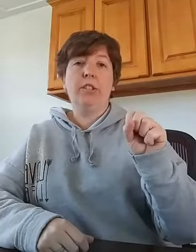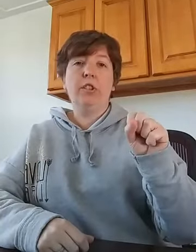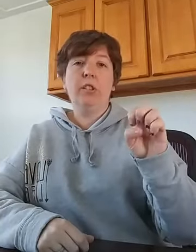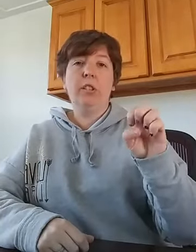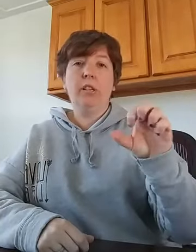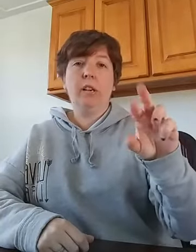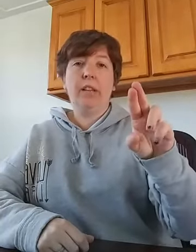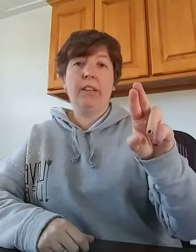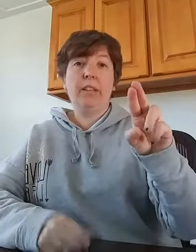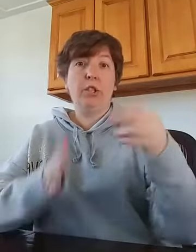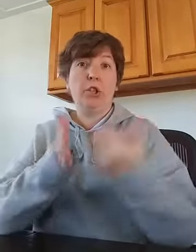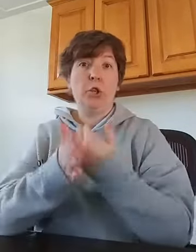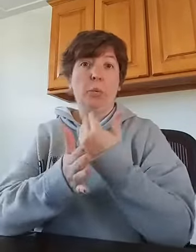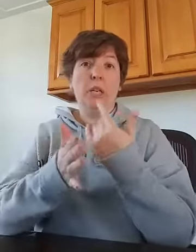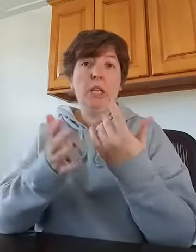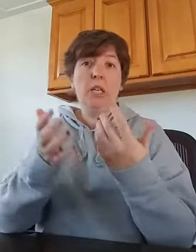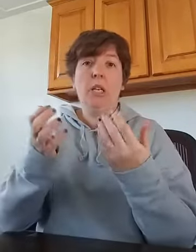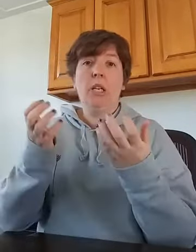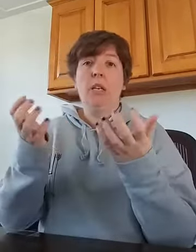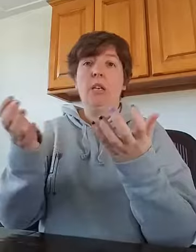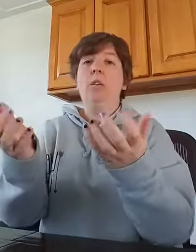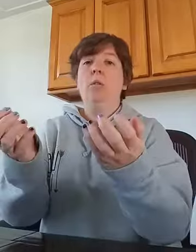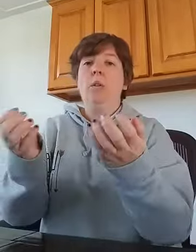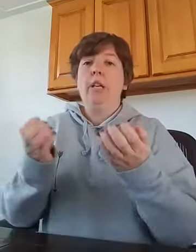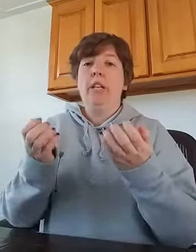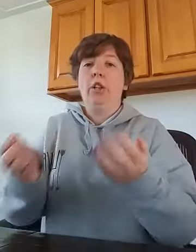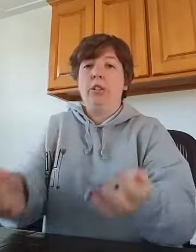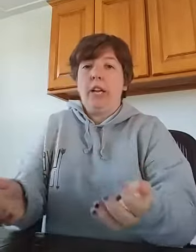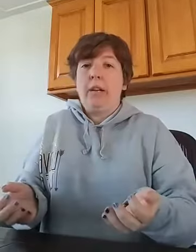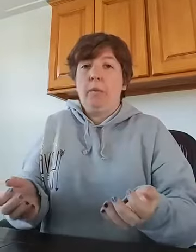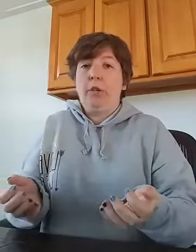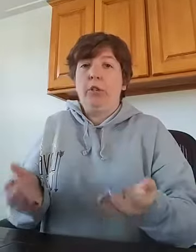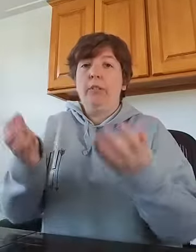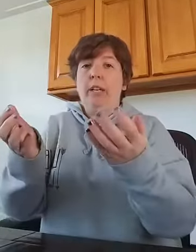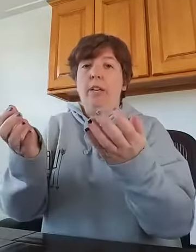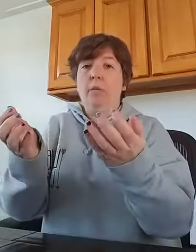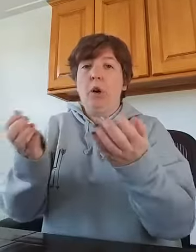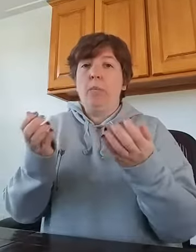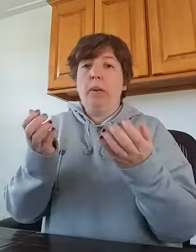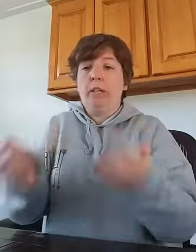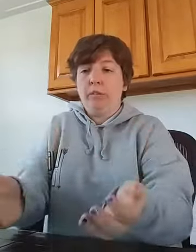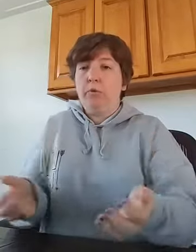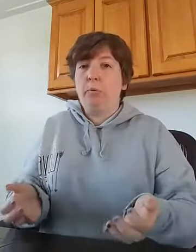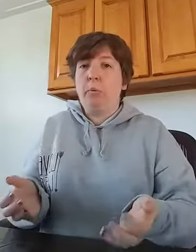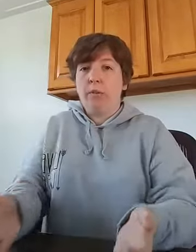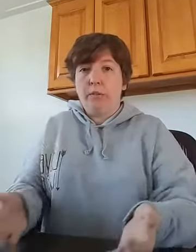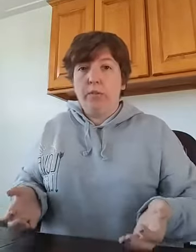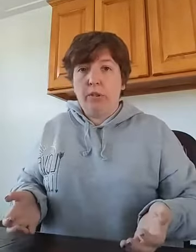Dresser, I think this is a new one. It looks like we're using it. We're opening drawers, dresser